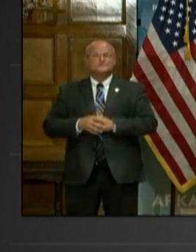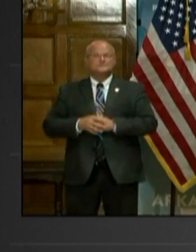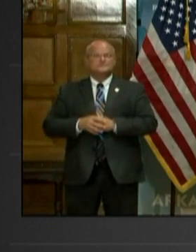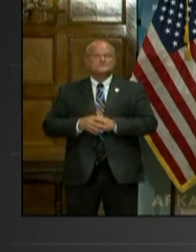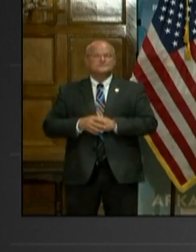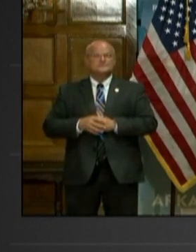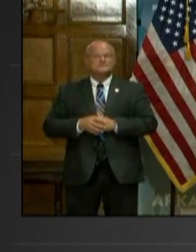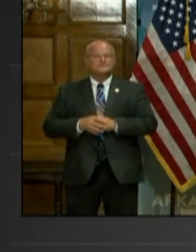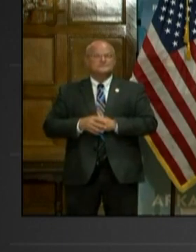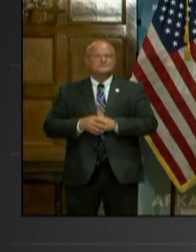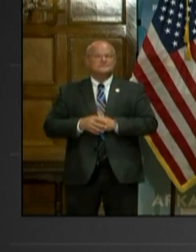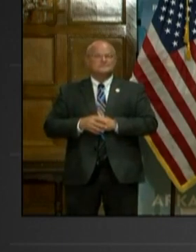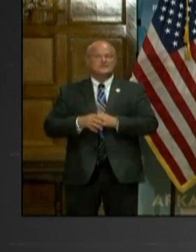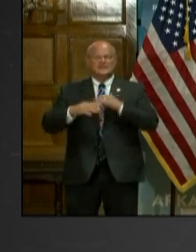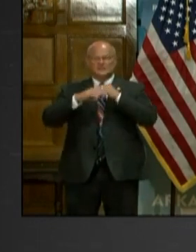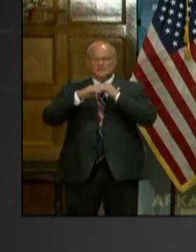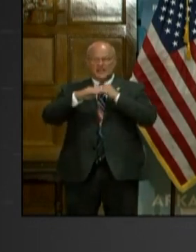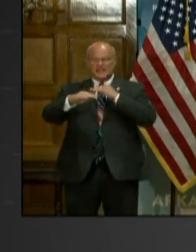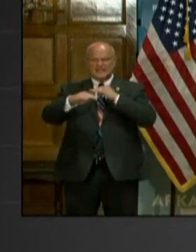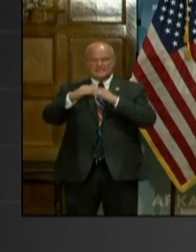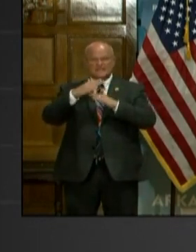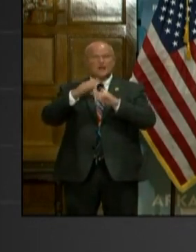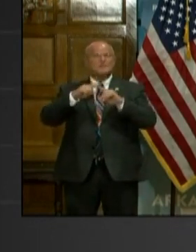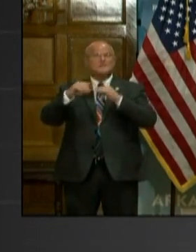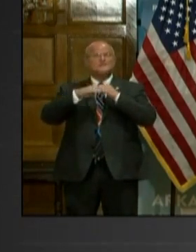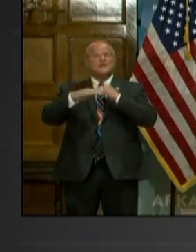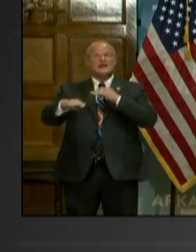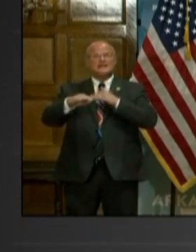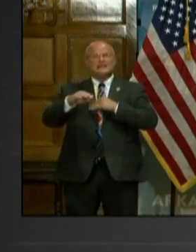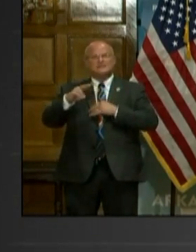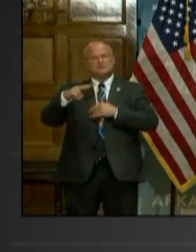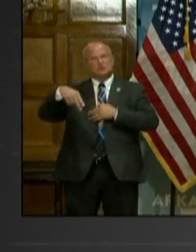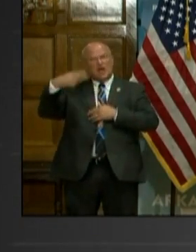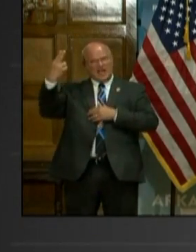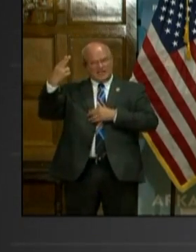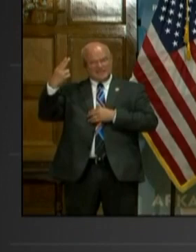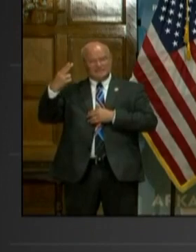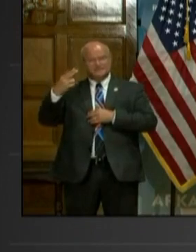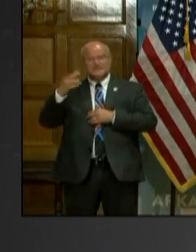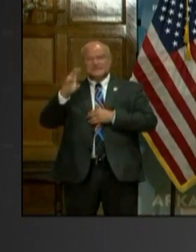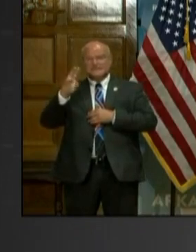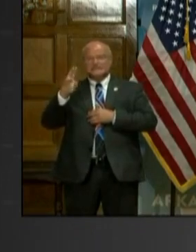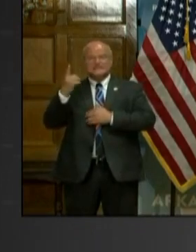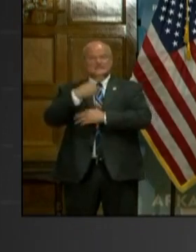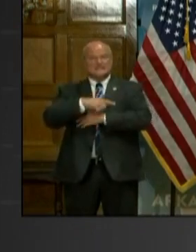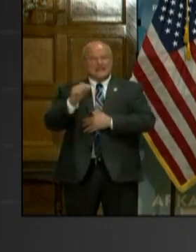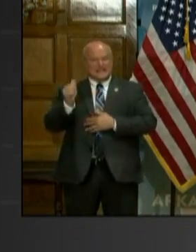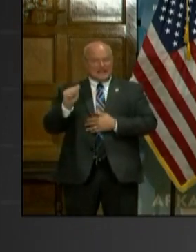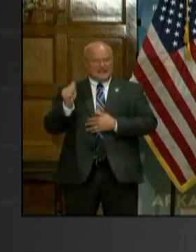then that's flattened out there on top, but it's flattened out too high. The 7-day